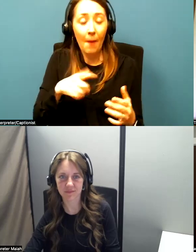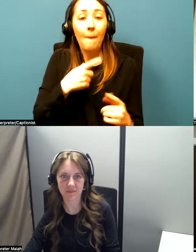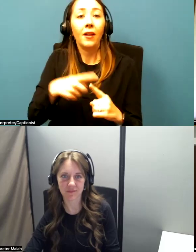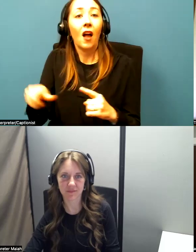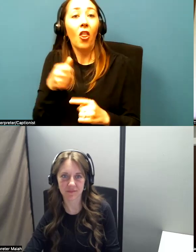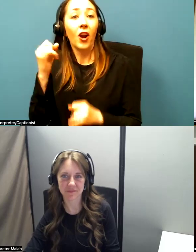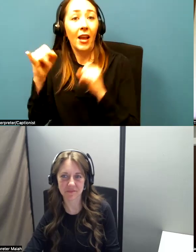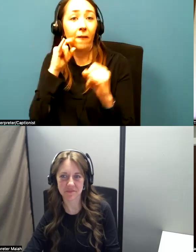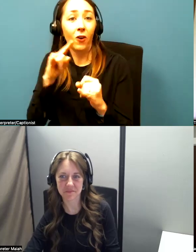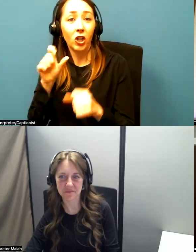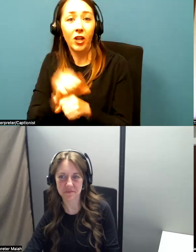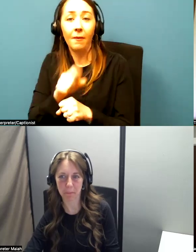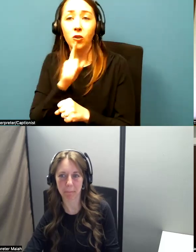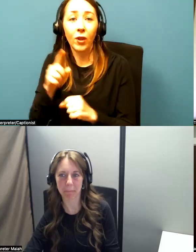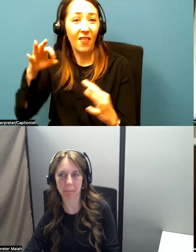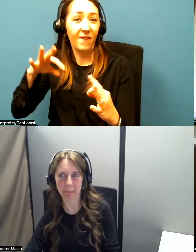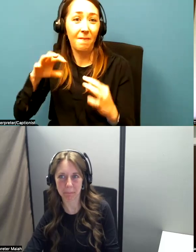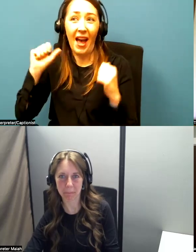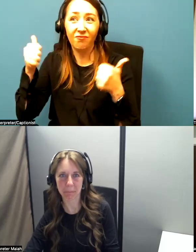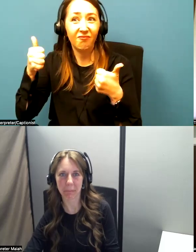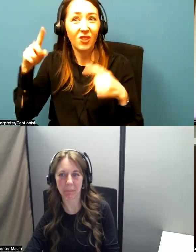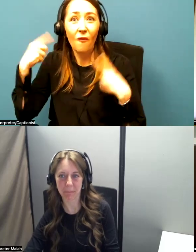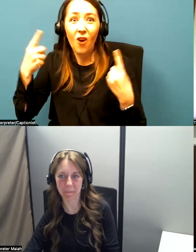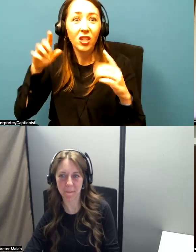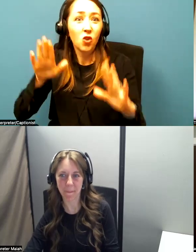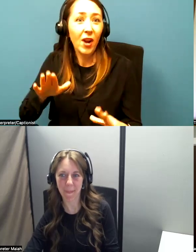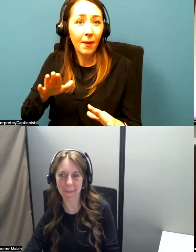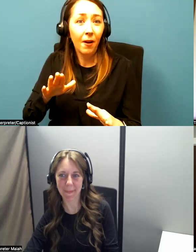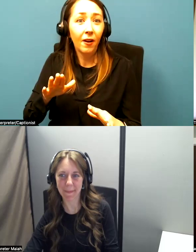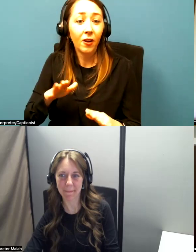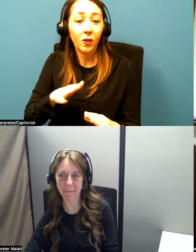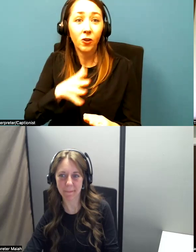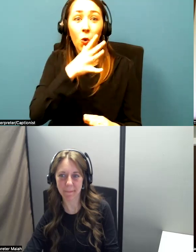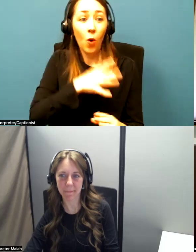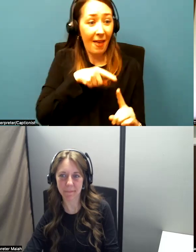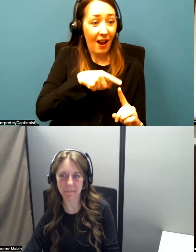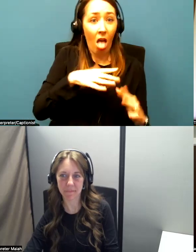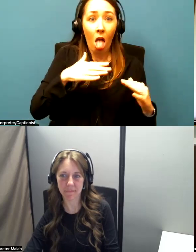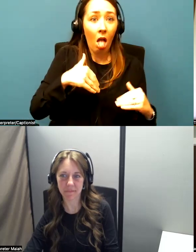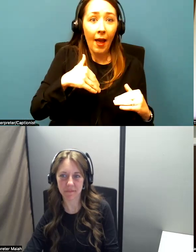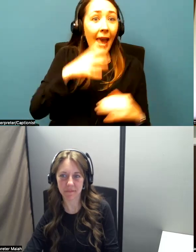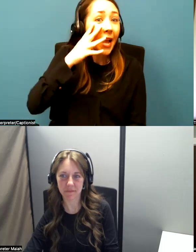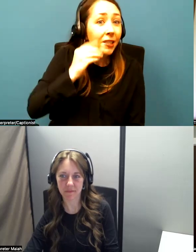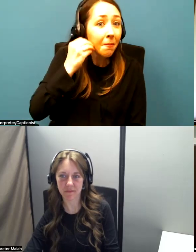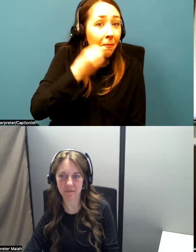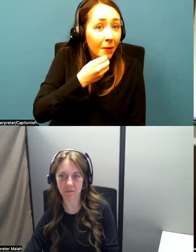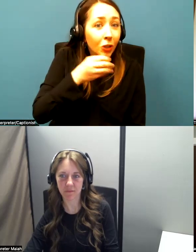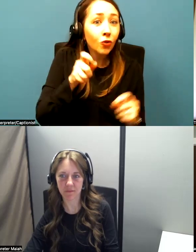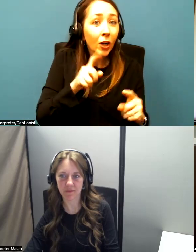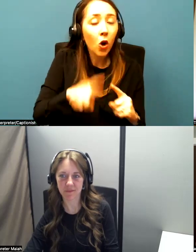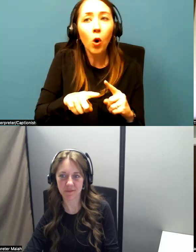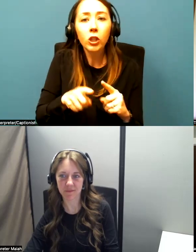her has been so incredible. So it's like we're taking women who are not directors, or they're directing on the